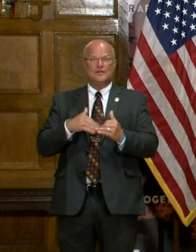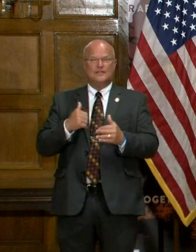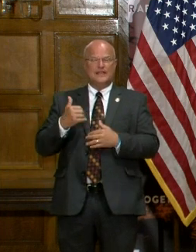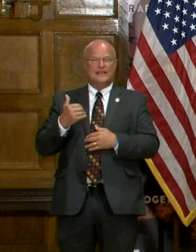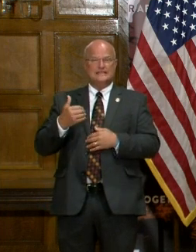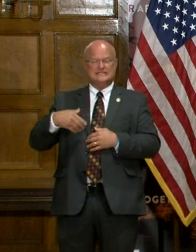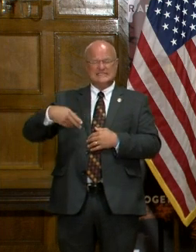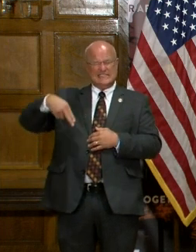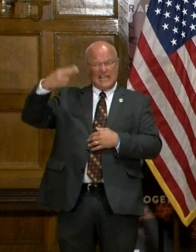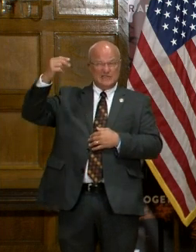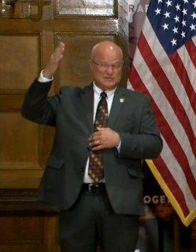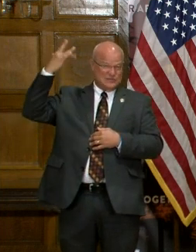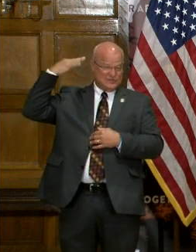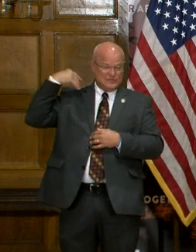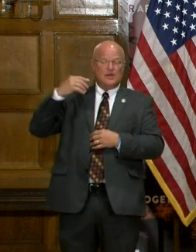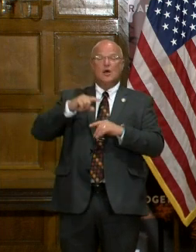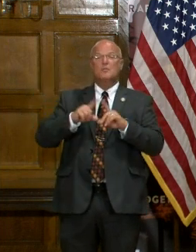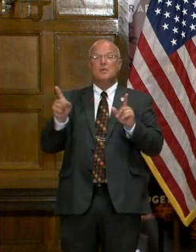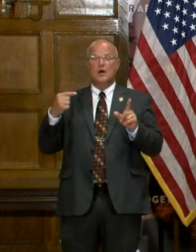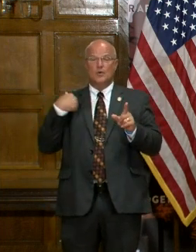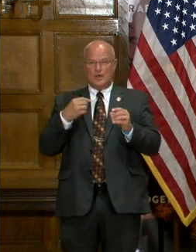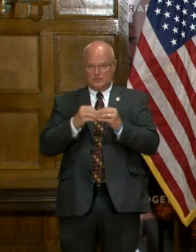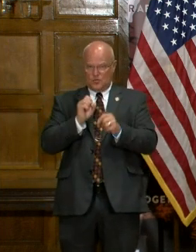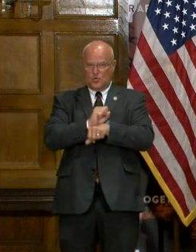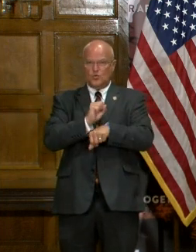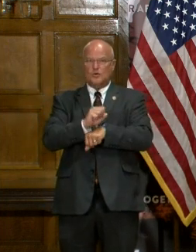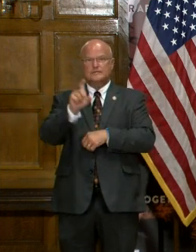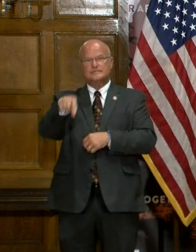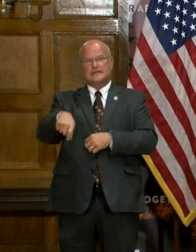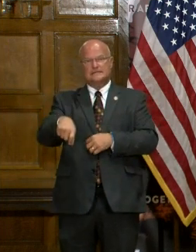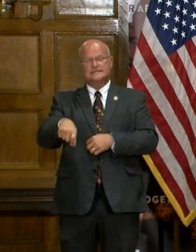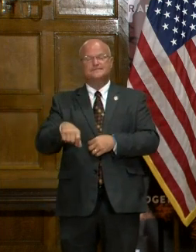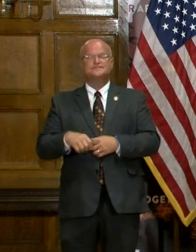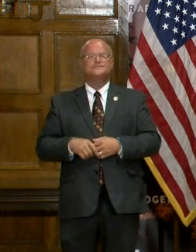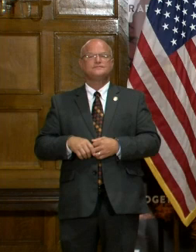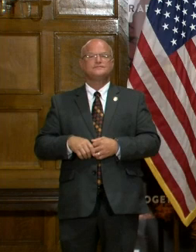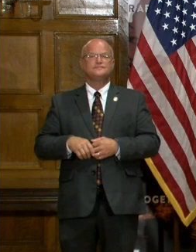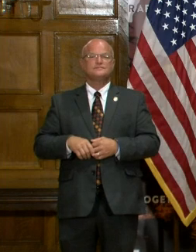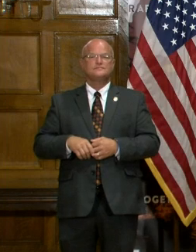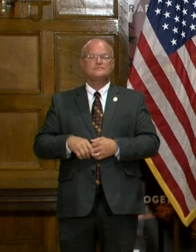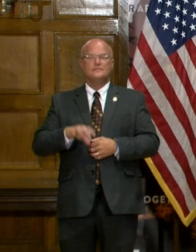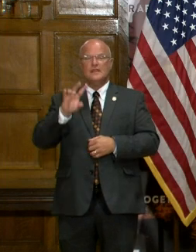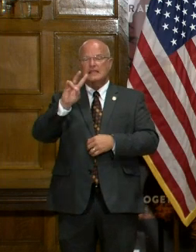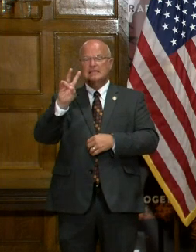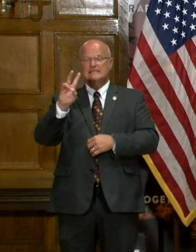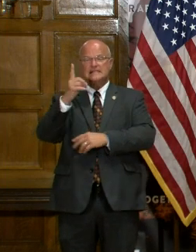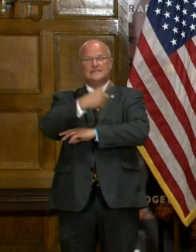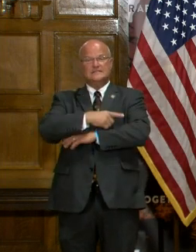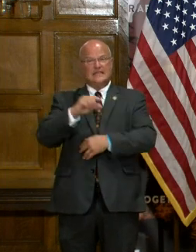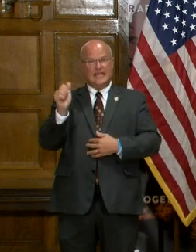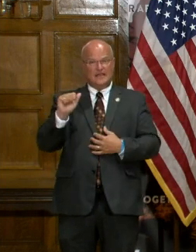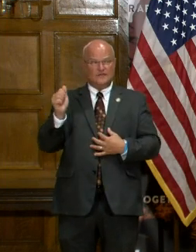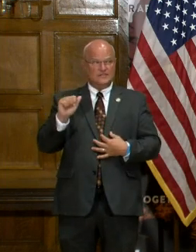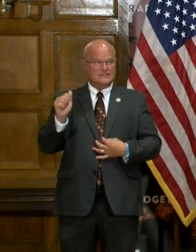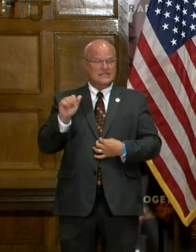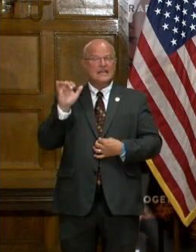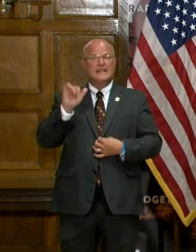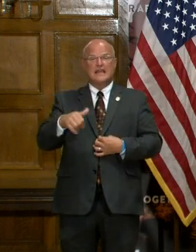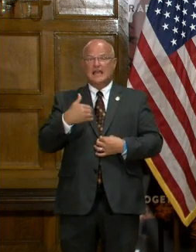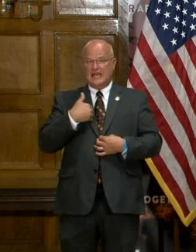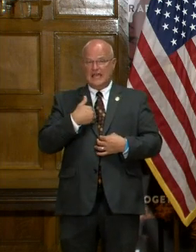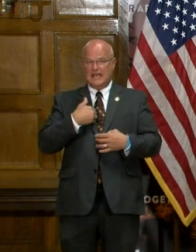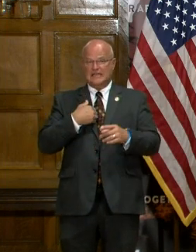at the height, but we have more work to do. And then you'll see the 7-day rolling average that has